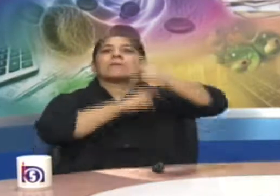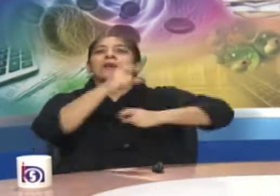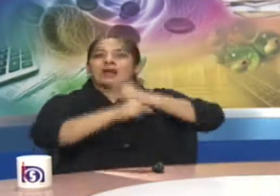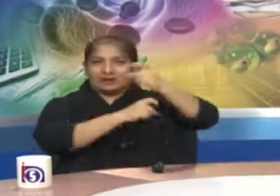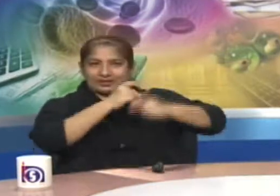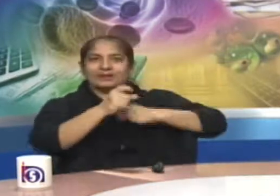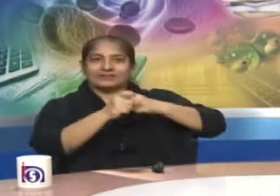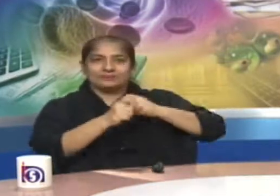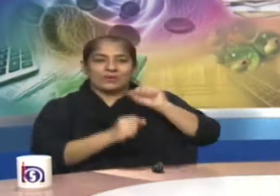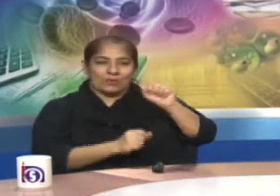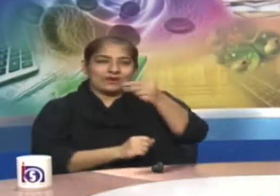Capital.